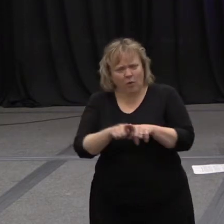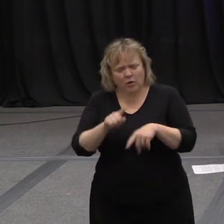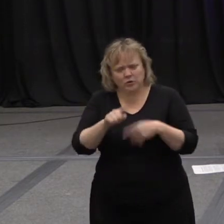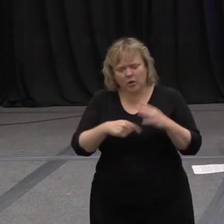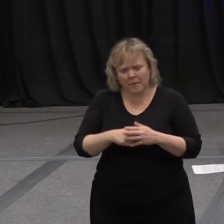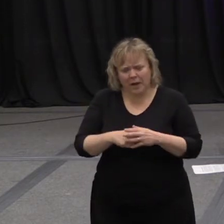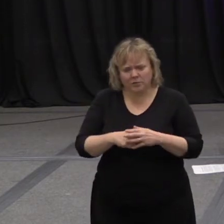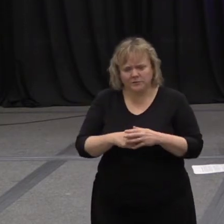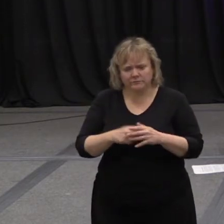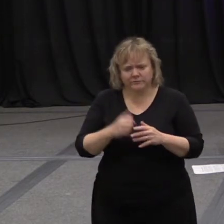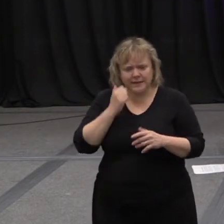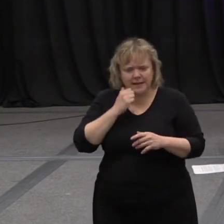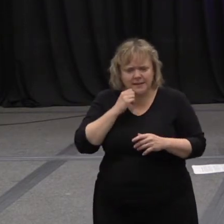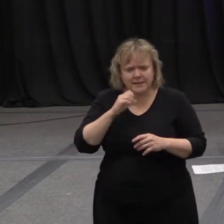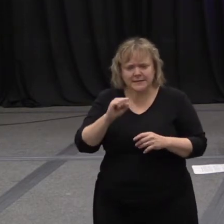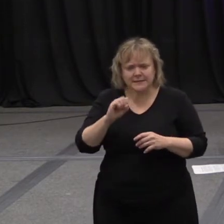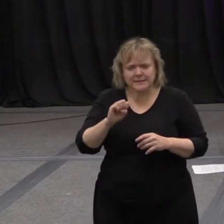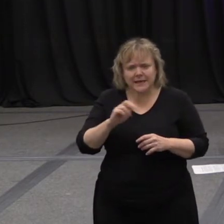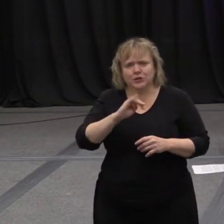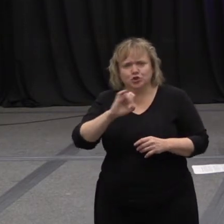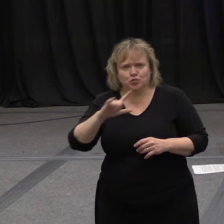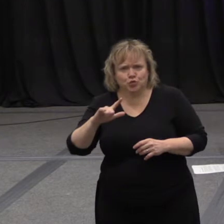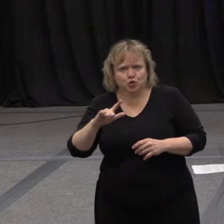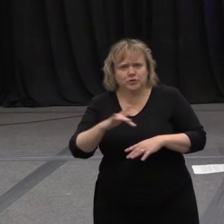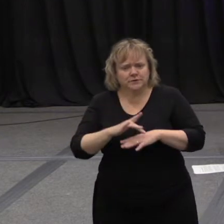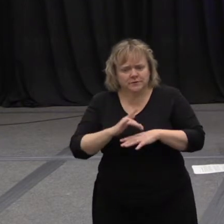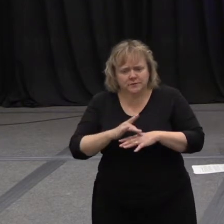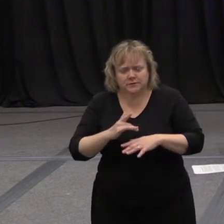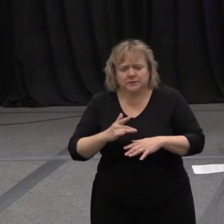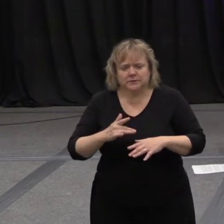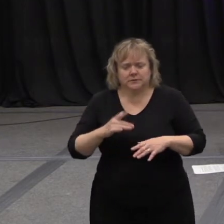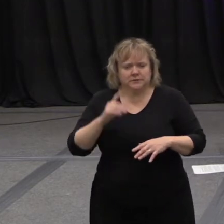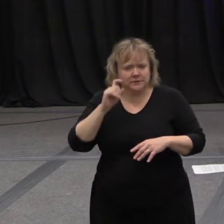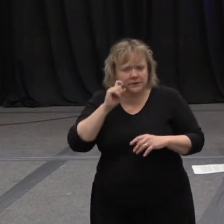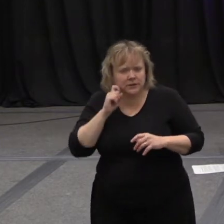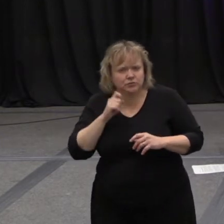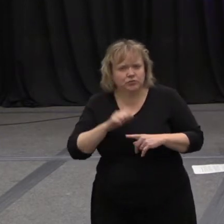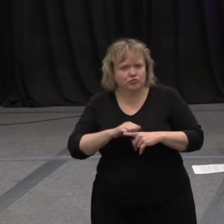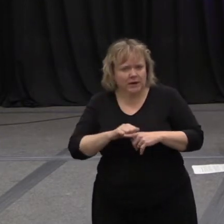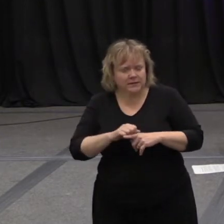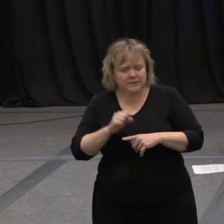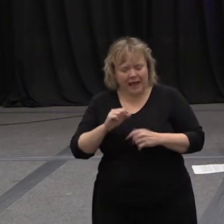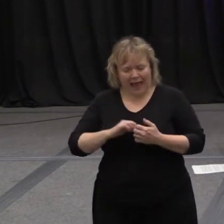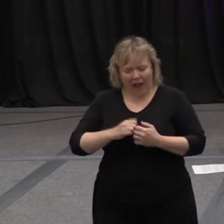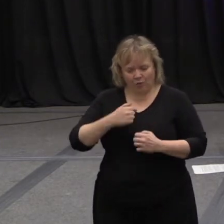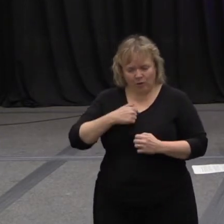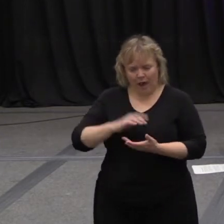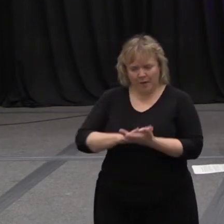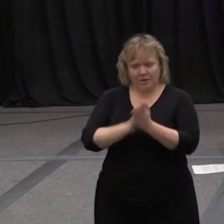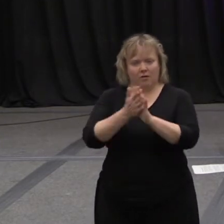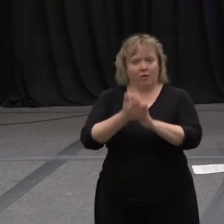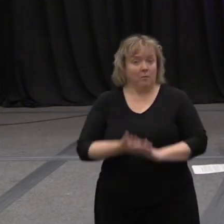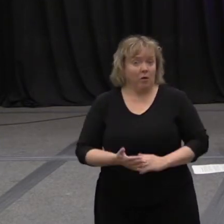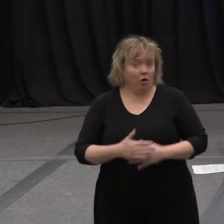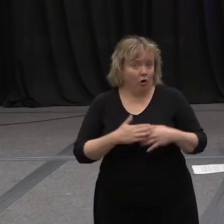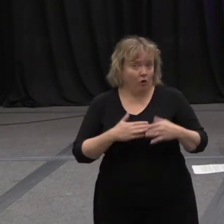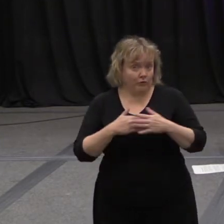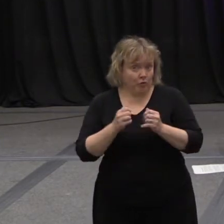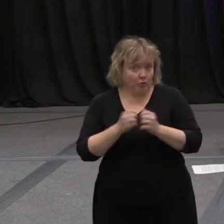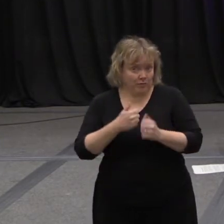well full and be comfortable with ourselves so we can help someone else navigate that journey, especially where the